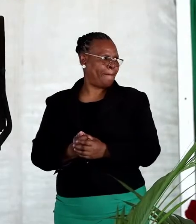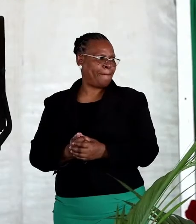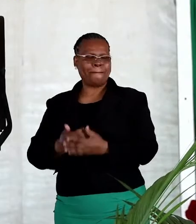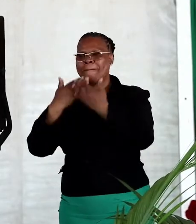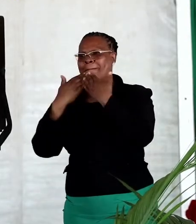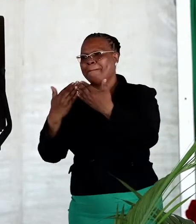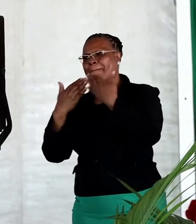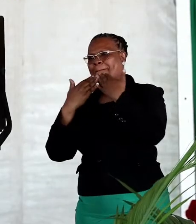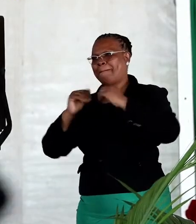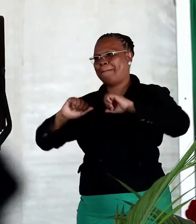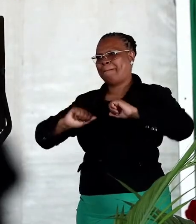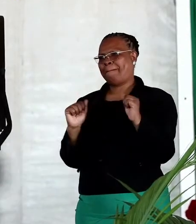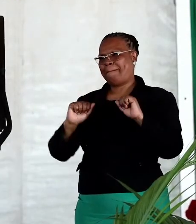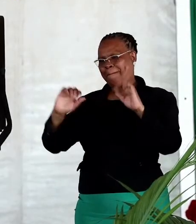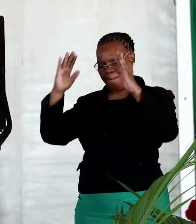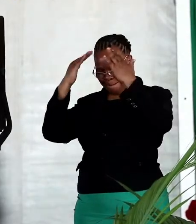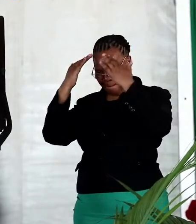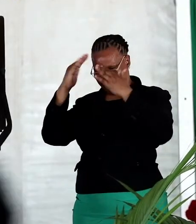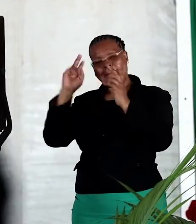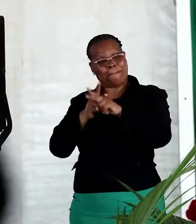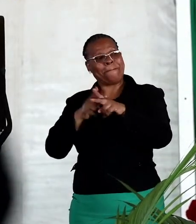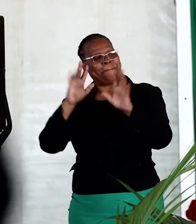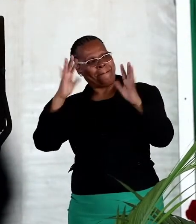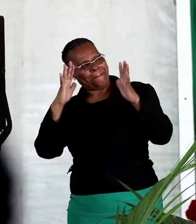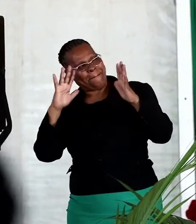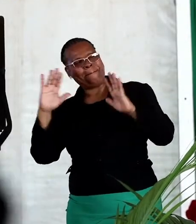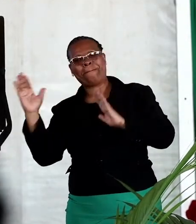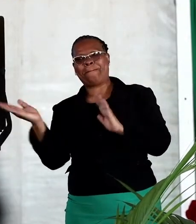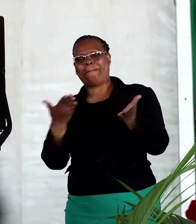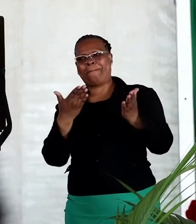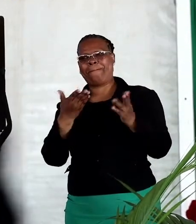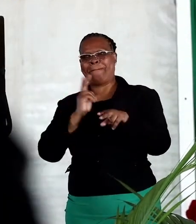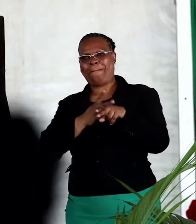Enkosi, enkosi chawakazi, masimpinde.